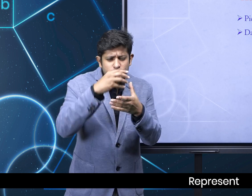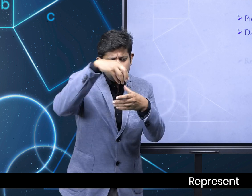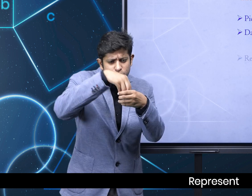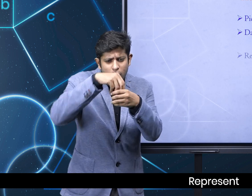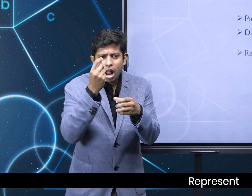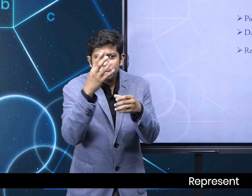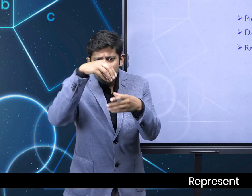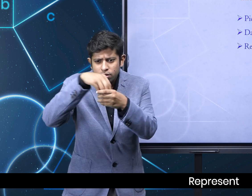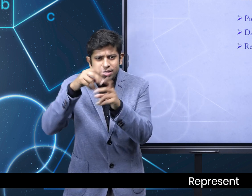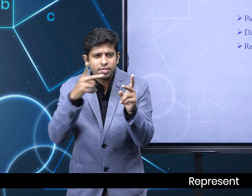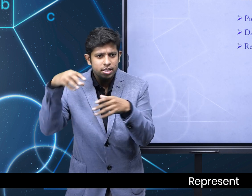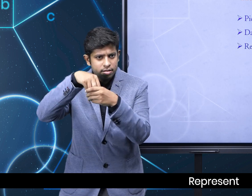represent,